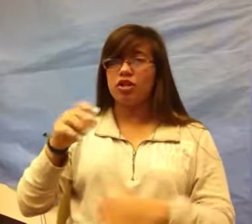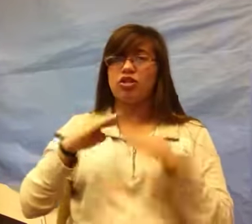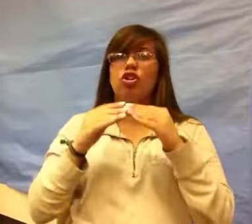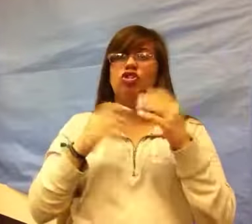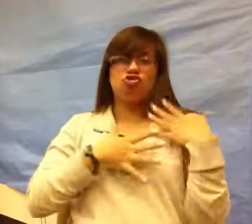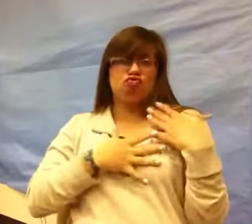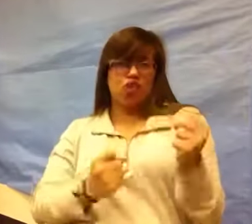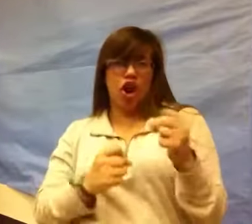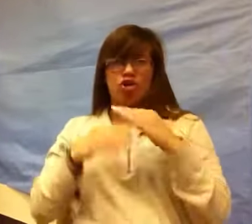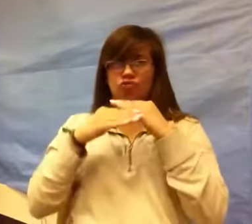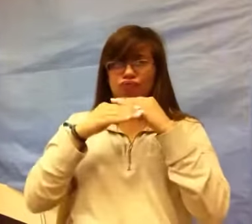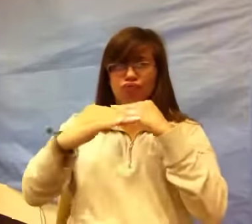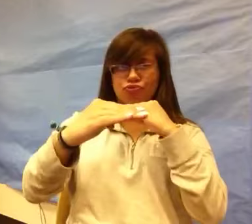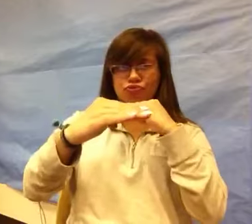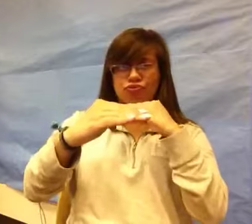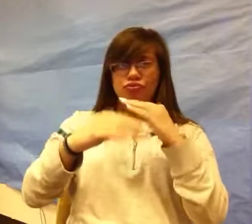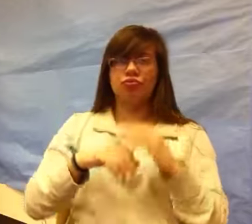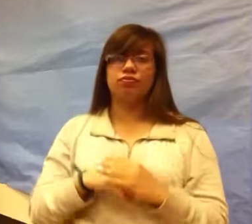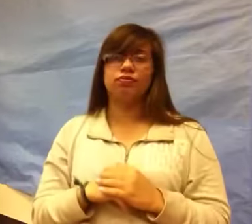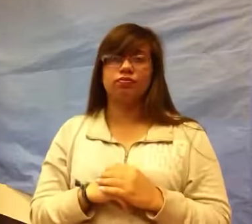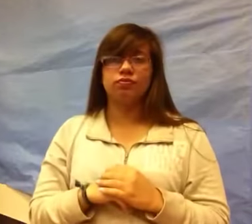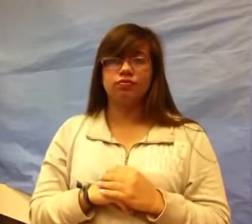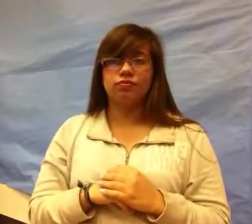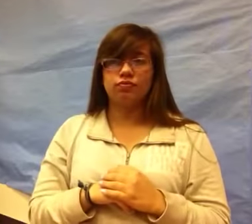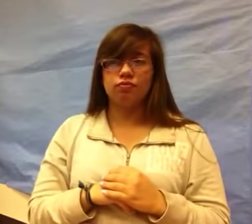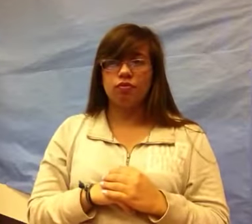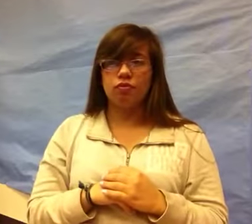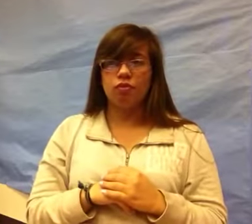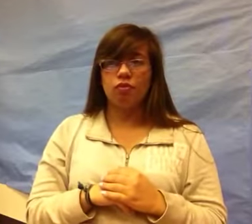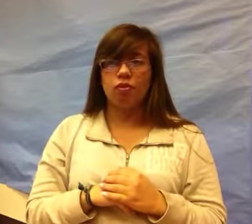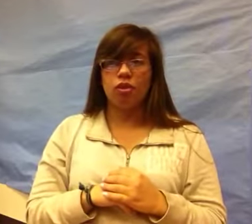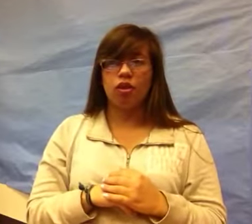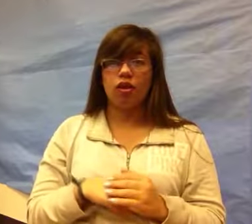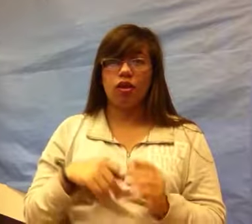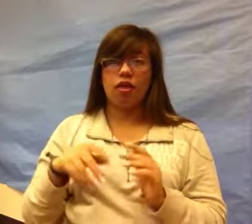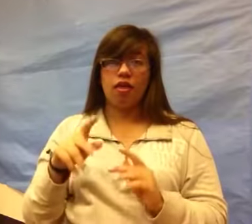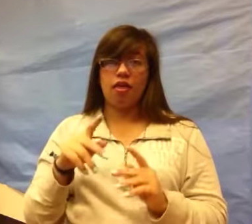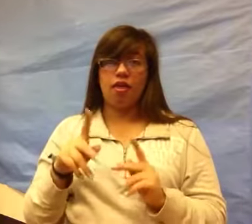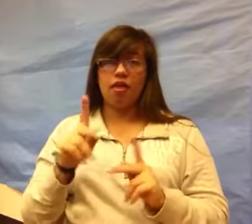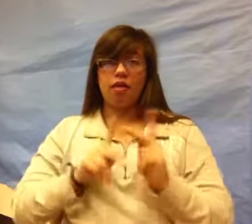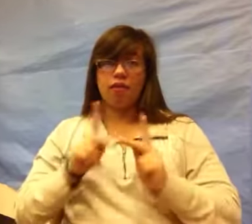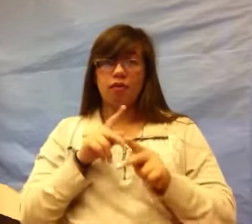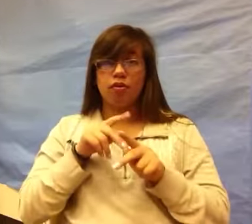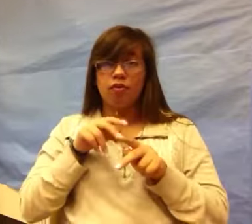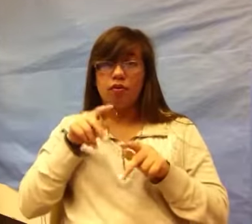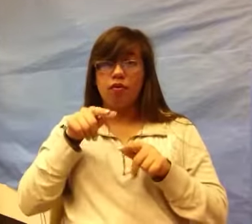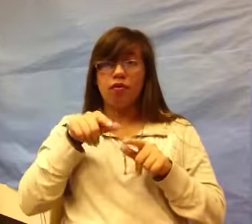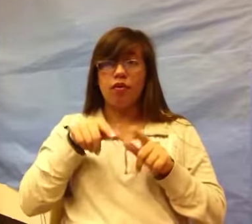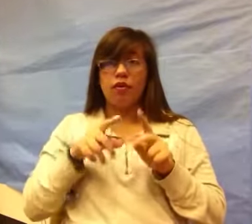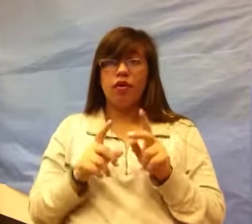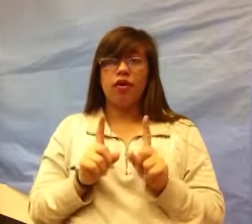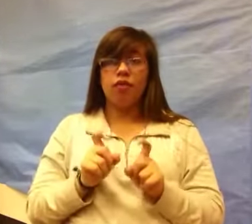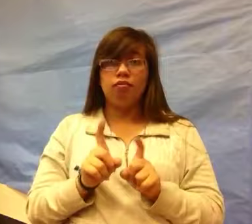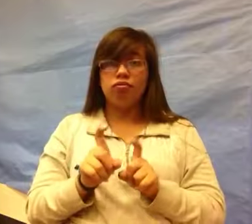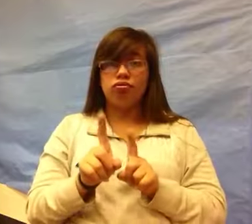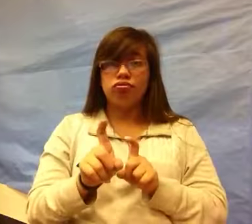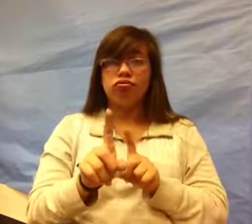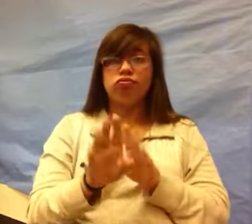this bridge. And then after, so the men would kind of cross this bridge, and afterward they would talk to a lovely lady who was posing as the